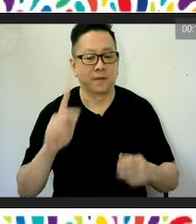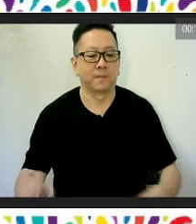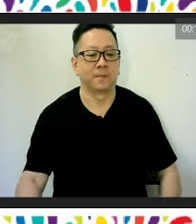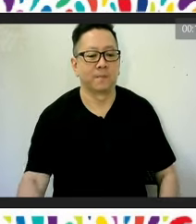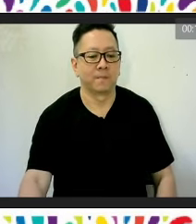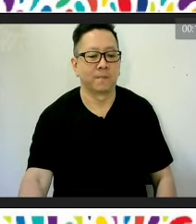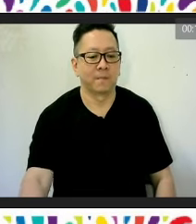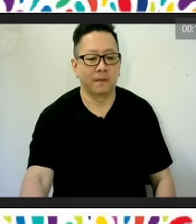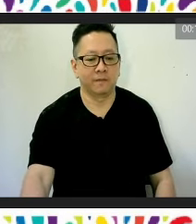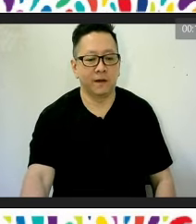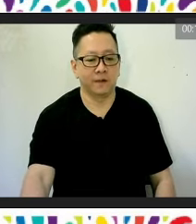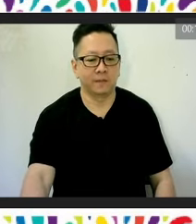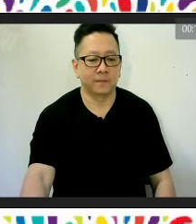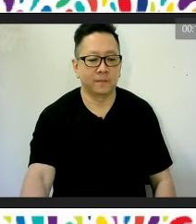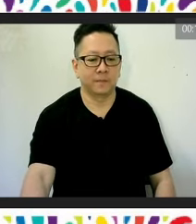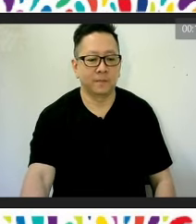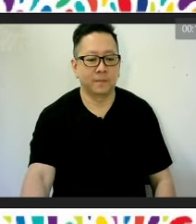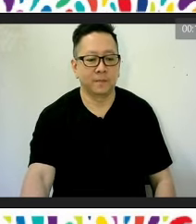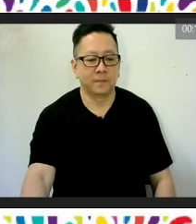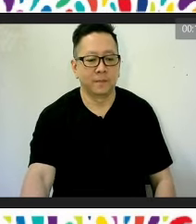Okay, right?